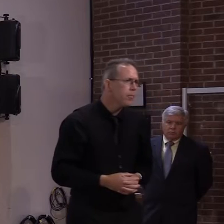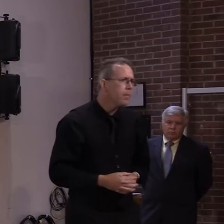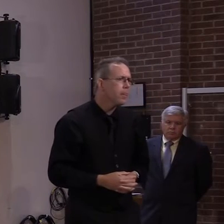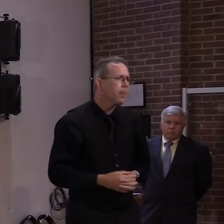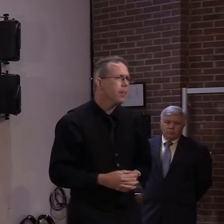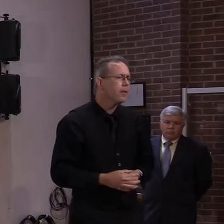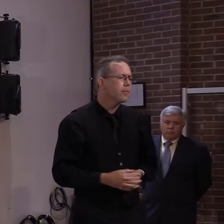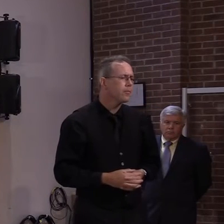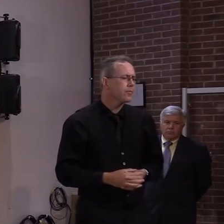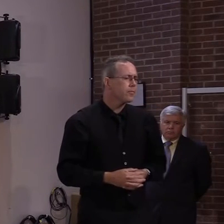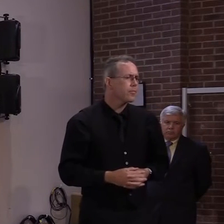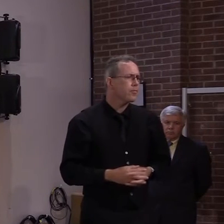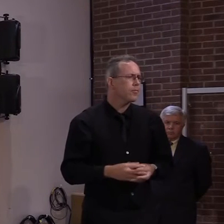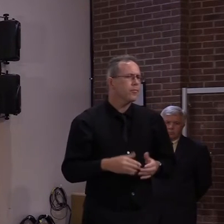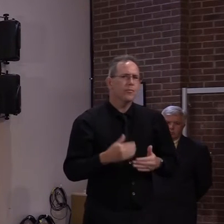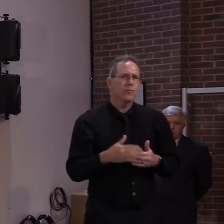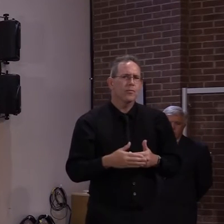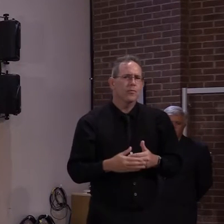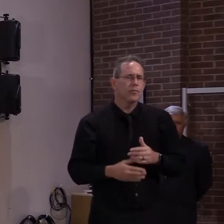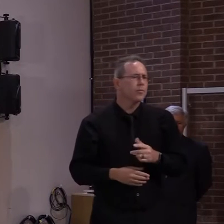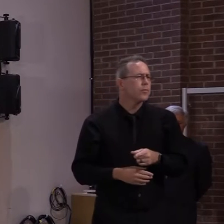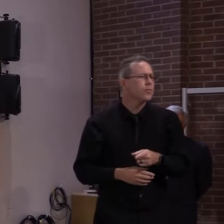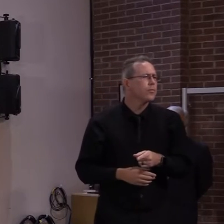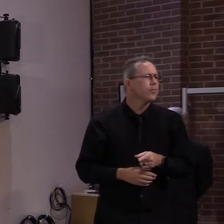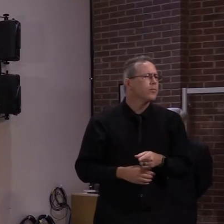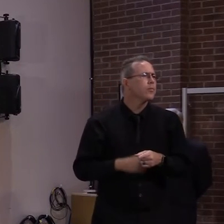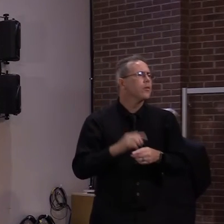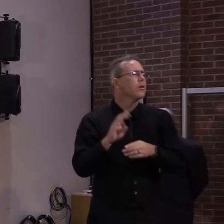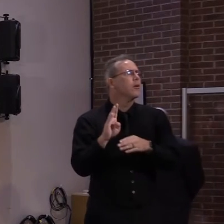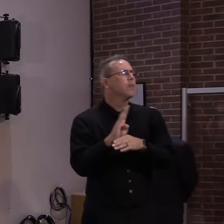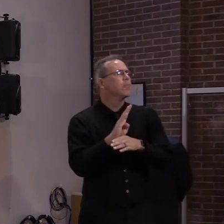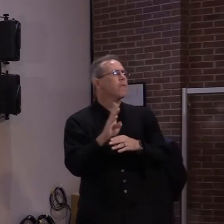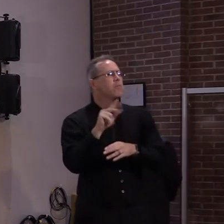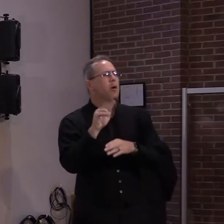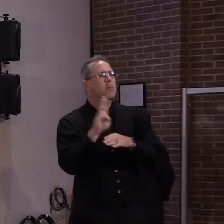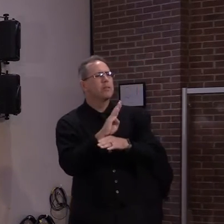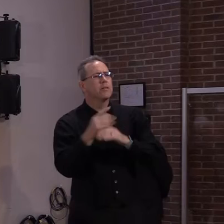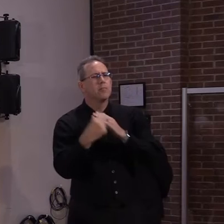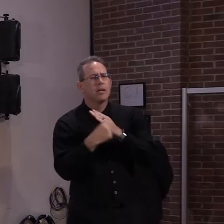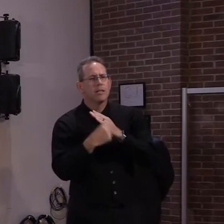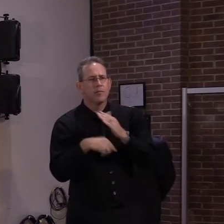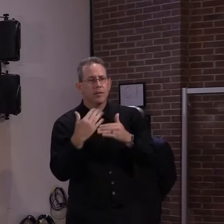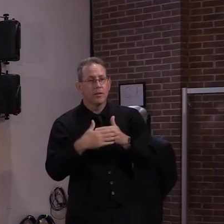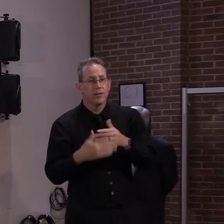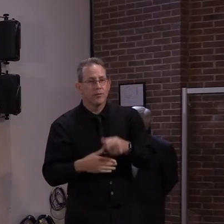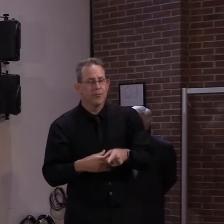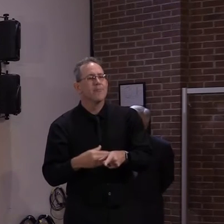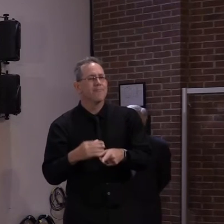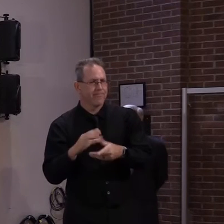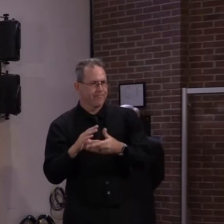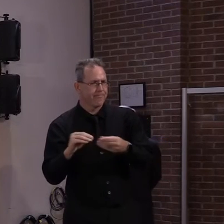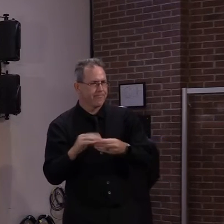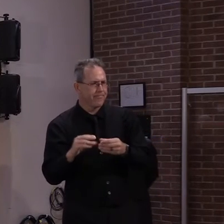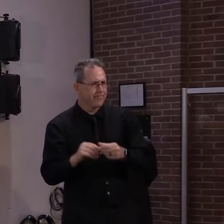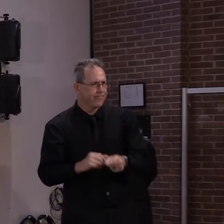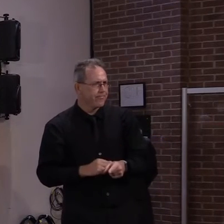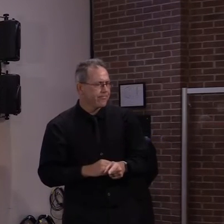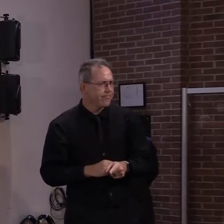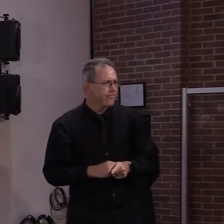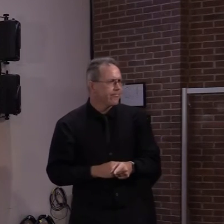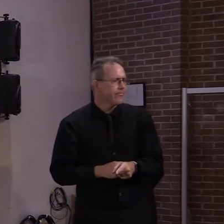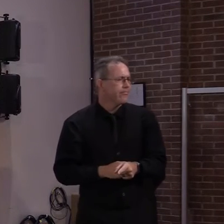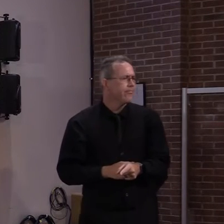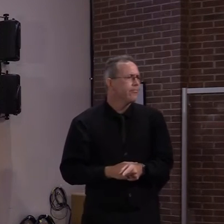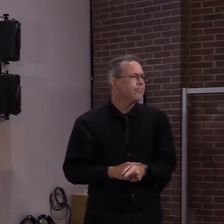All right, we'll go to Tim, Vermont Business Magazine. Thanks, Rebecca. Governor, we've had